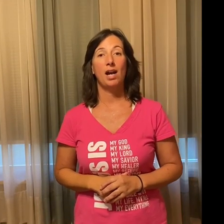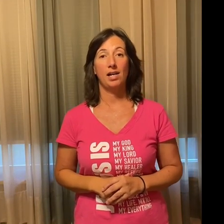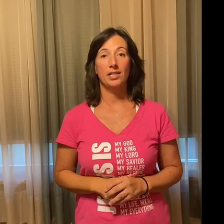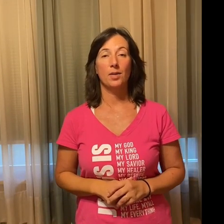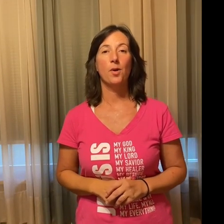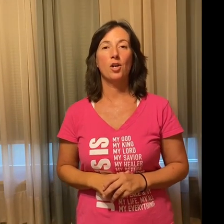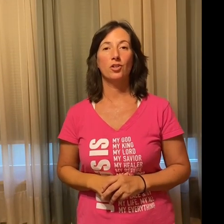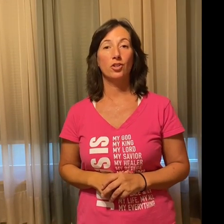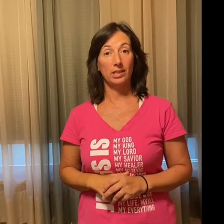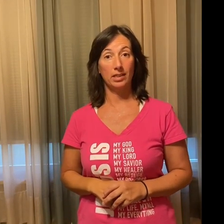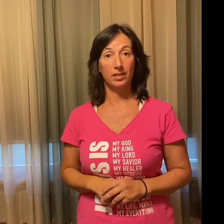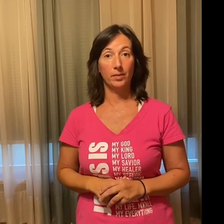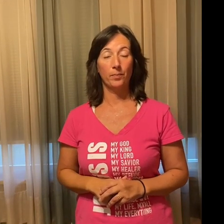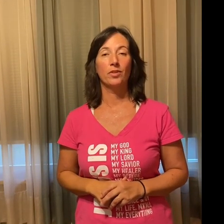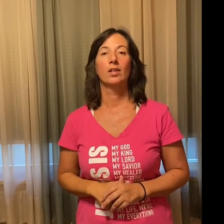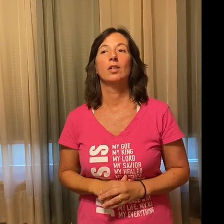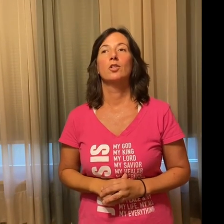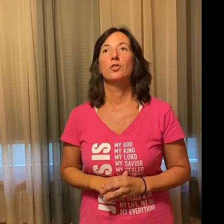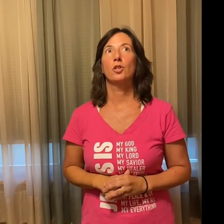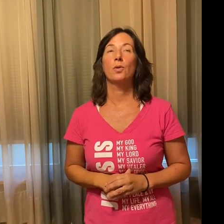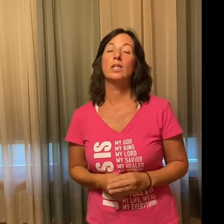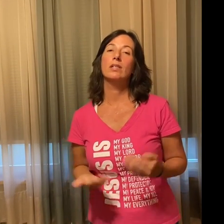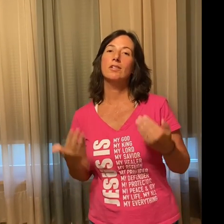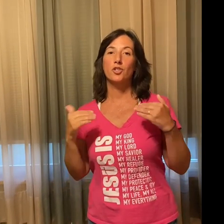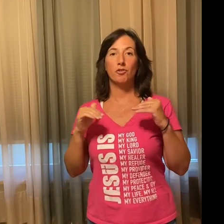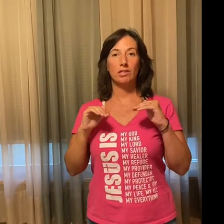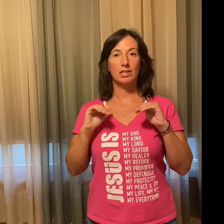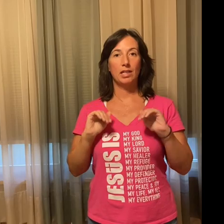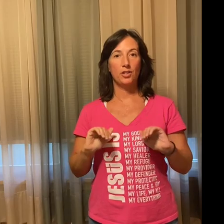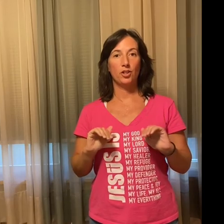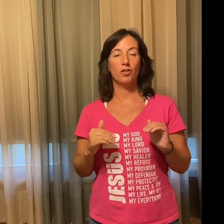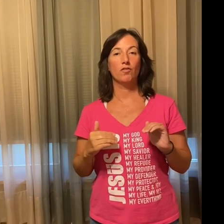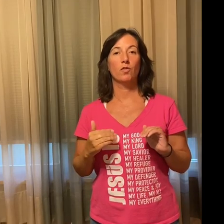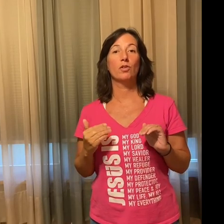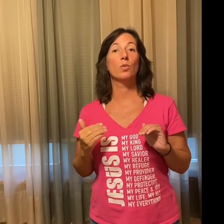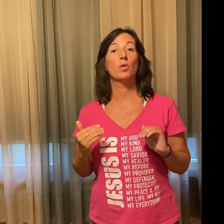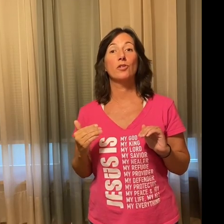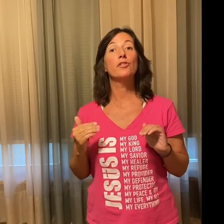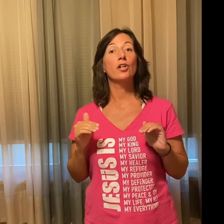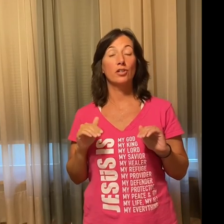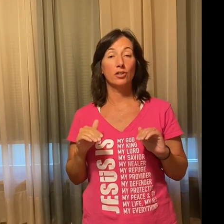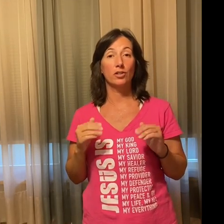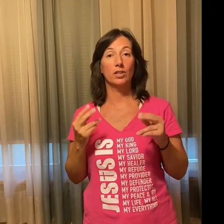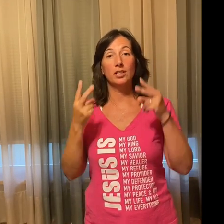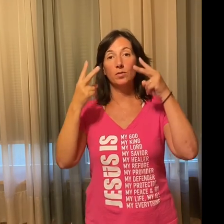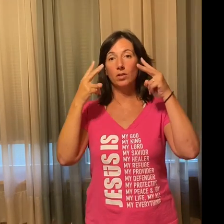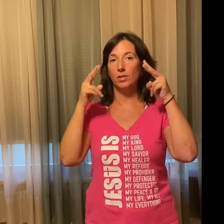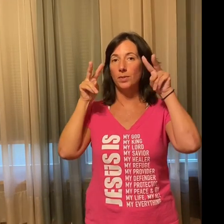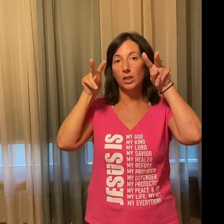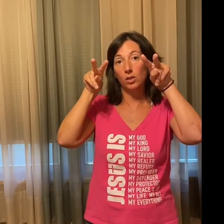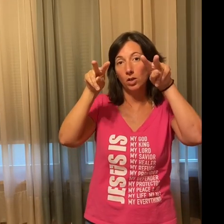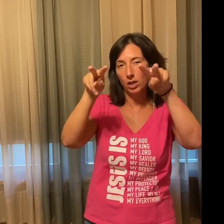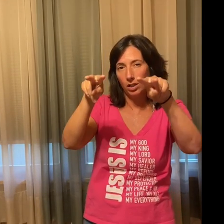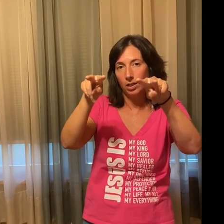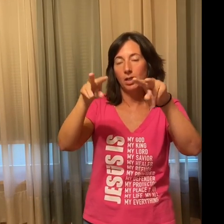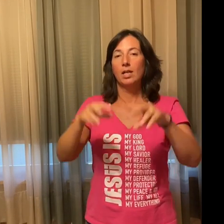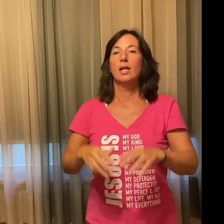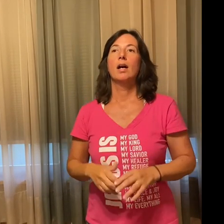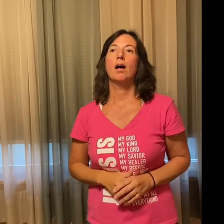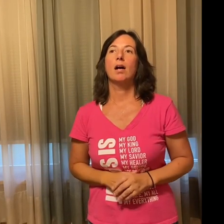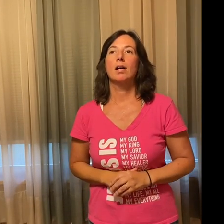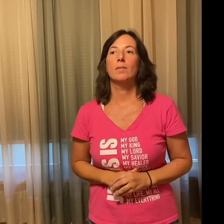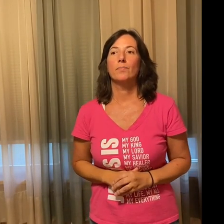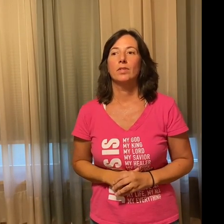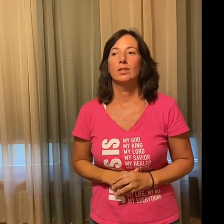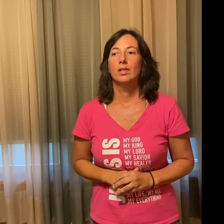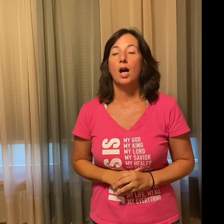turn your eyes upon Jesus. So in this translation for the word turn is going to be look.